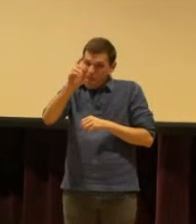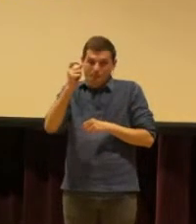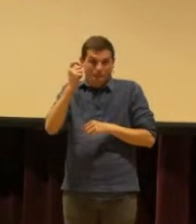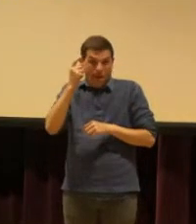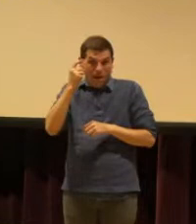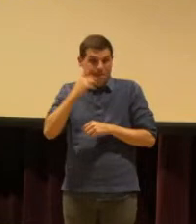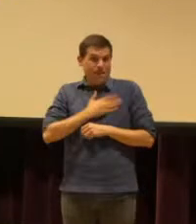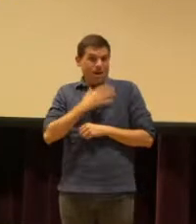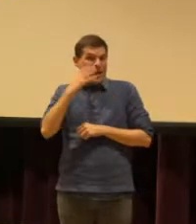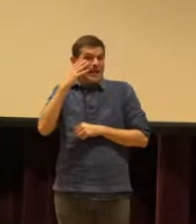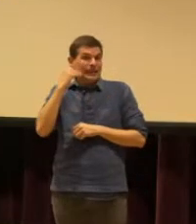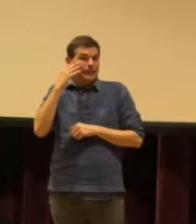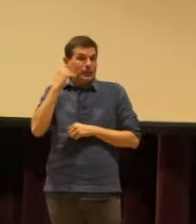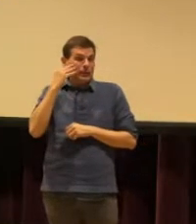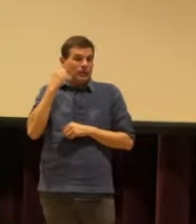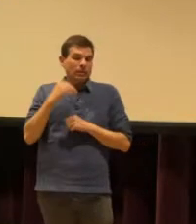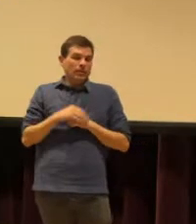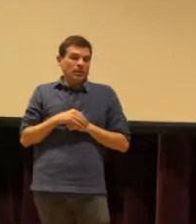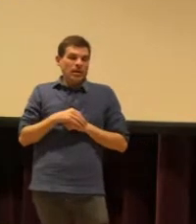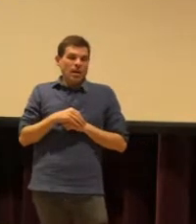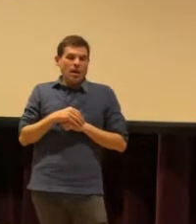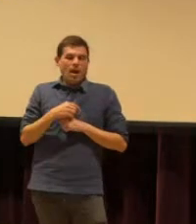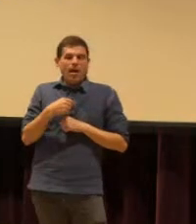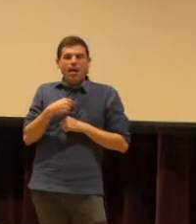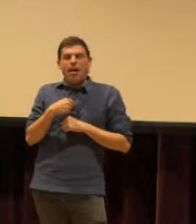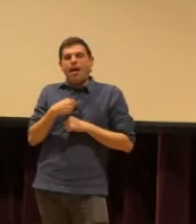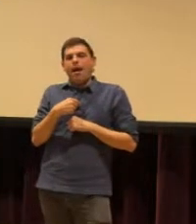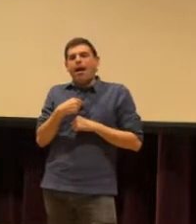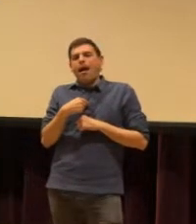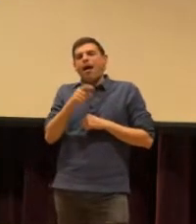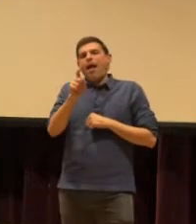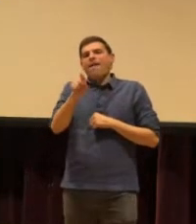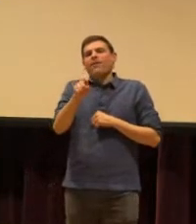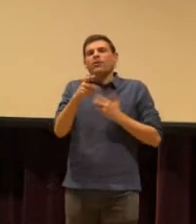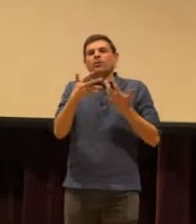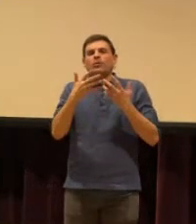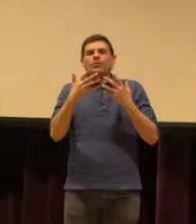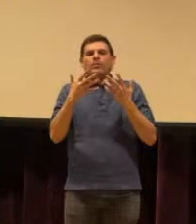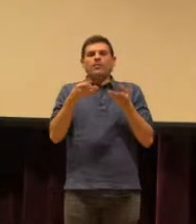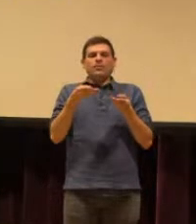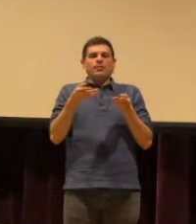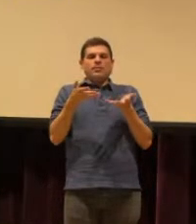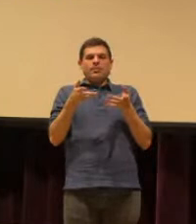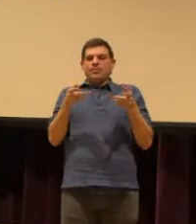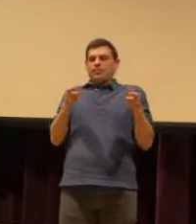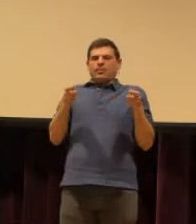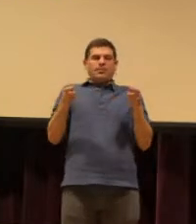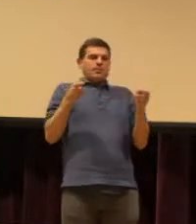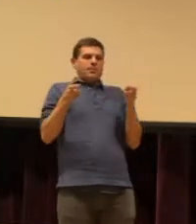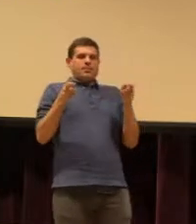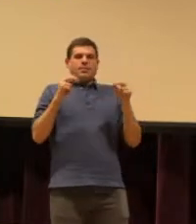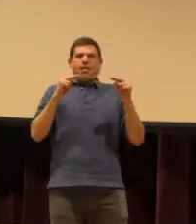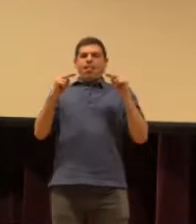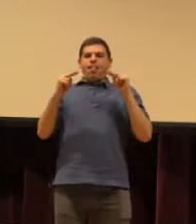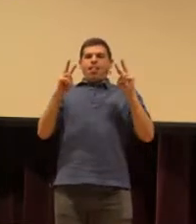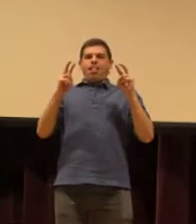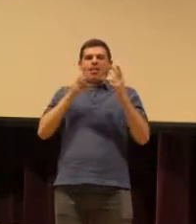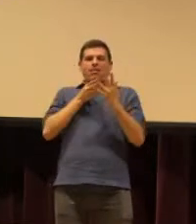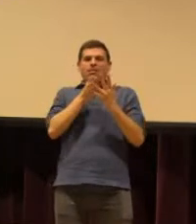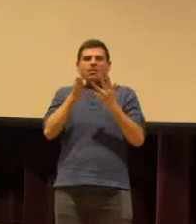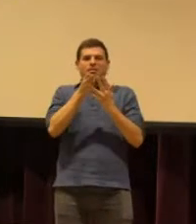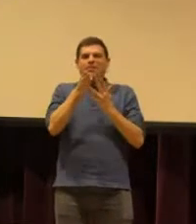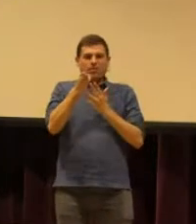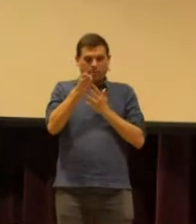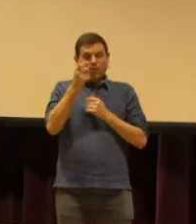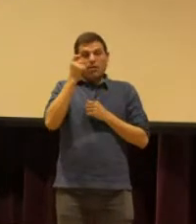is I've kind of had to walk this bureaucratic tape for my whole life. I was a Boys and Girls Club kid. I grew up in nonprofits. I've always